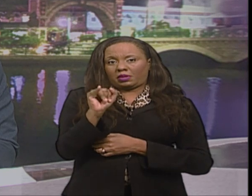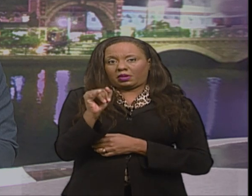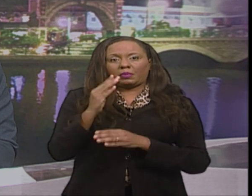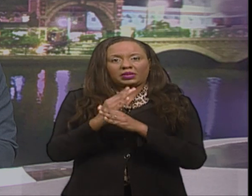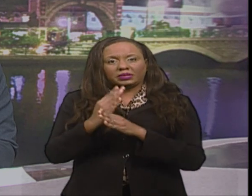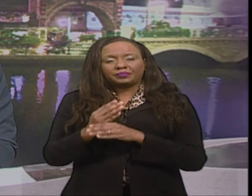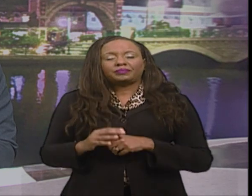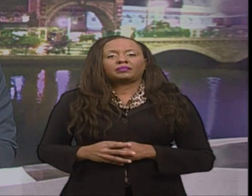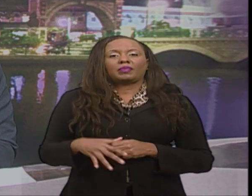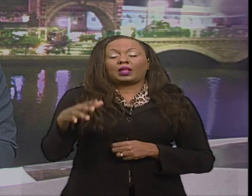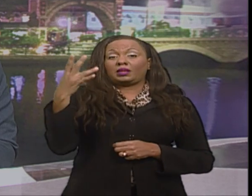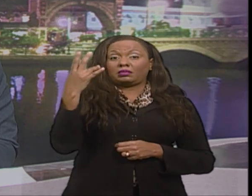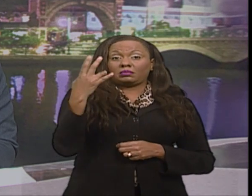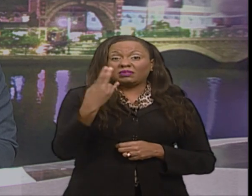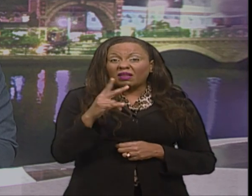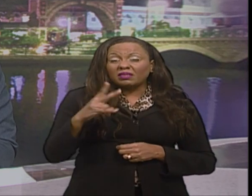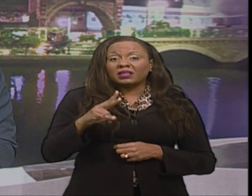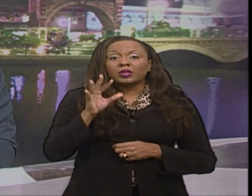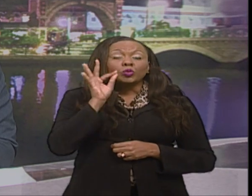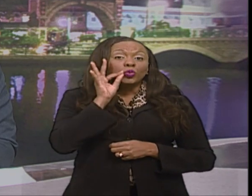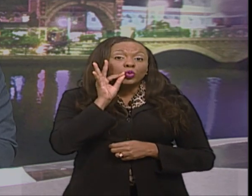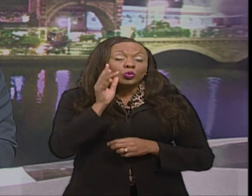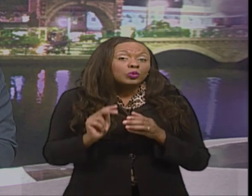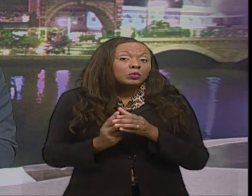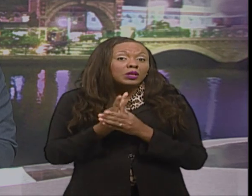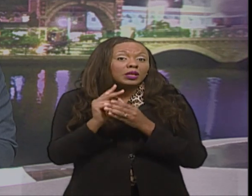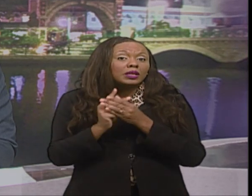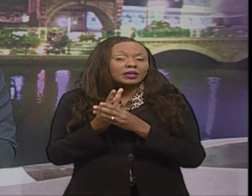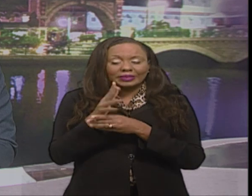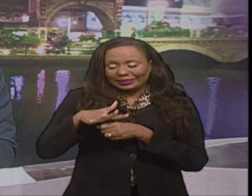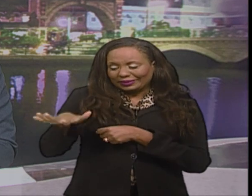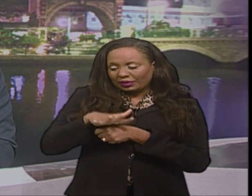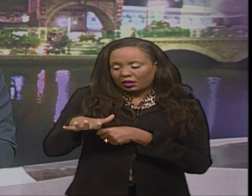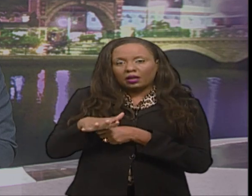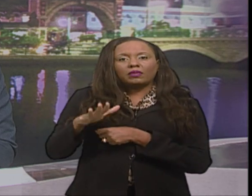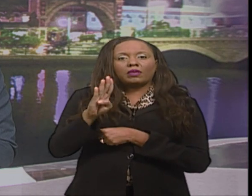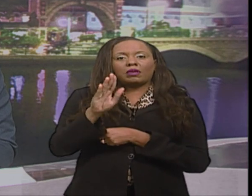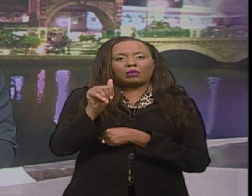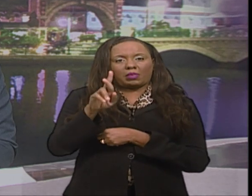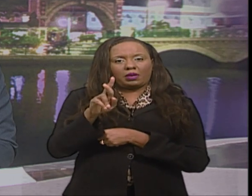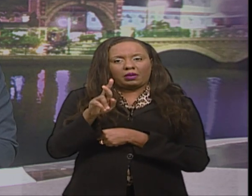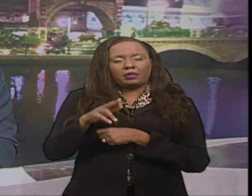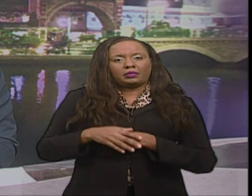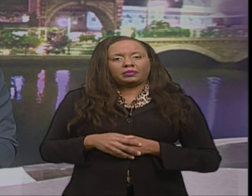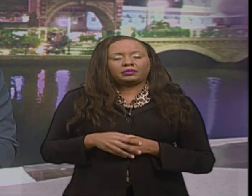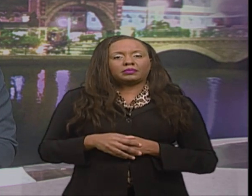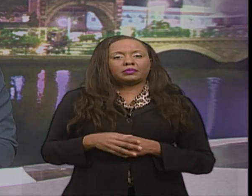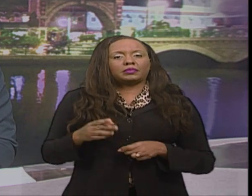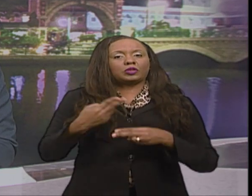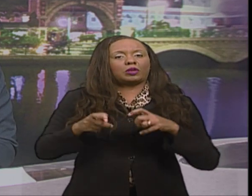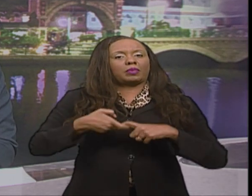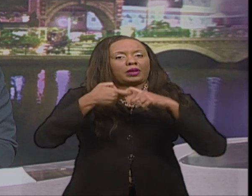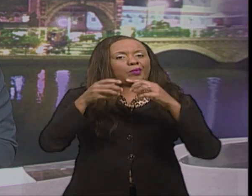from seedlings to 2 feet tall were also discovered being cultivated in the environs of the bar. We'll take a short break